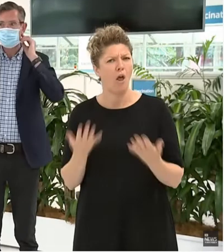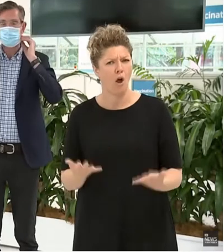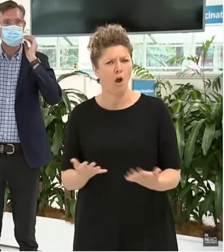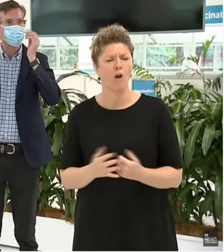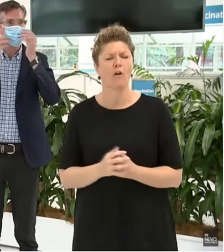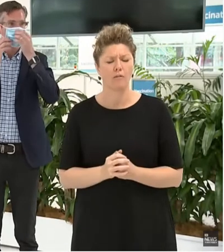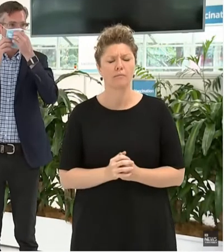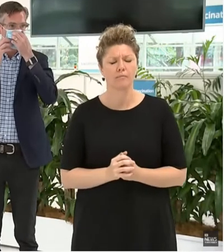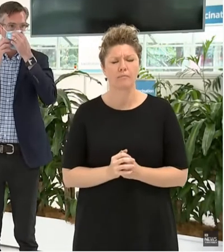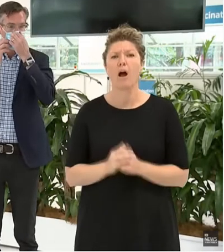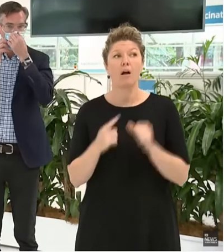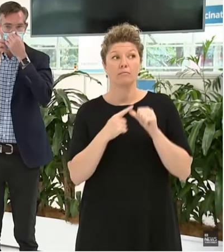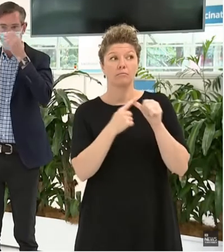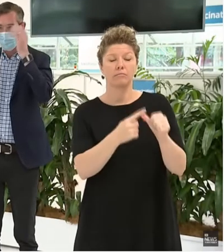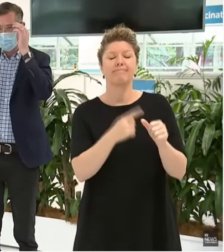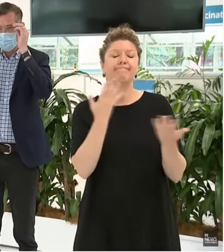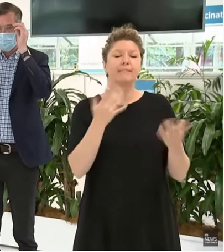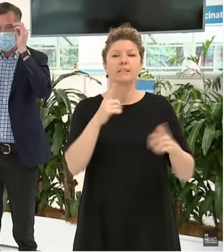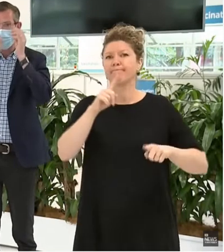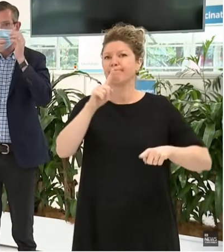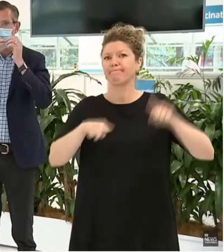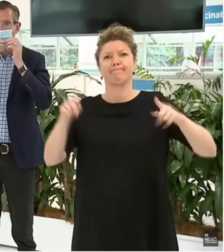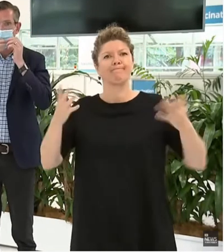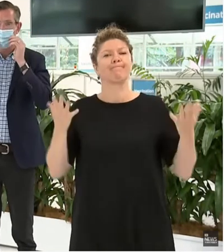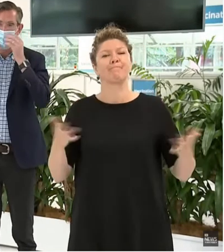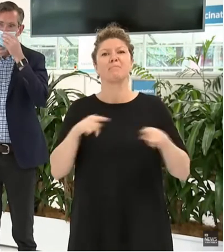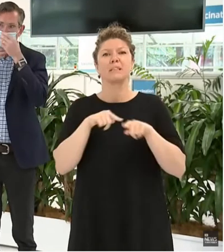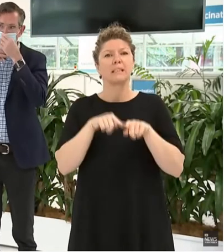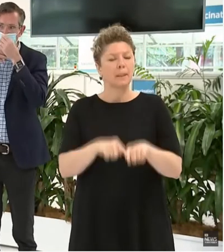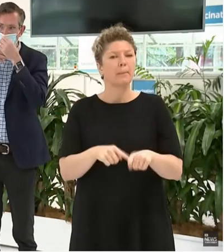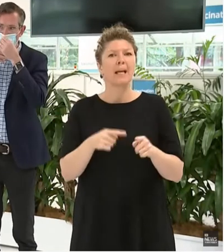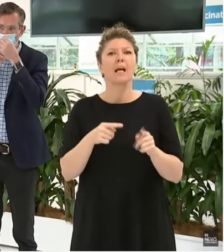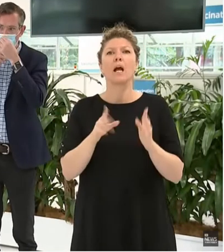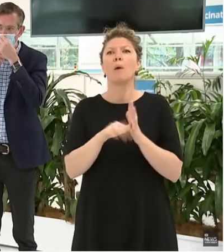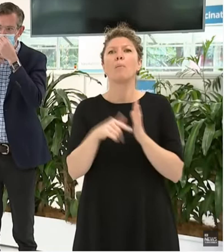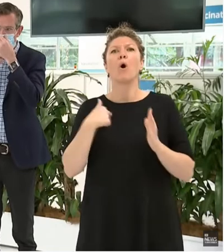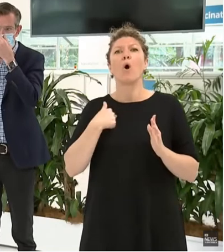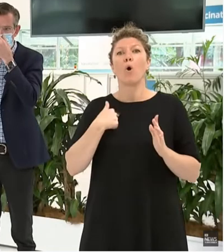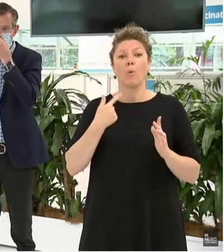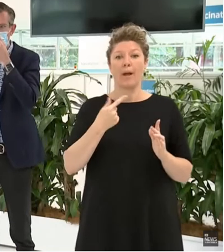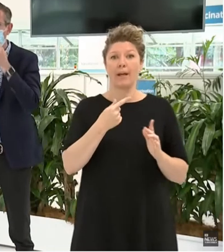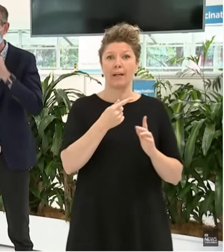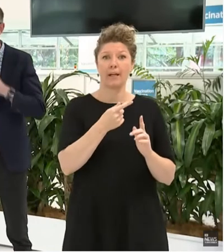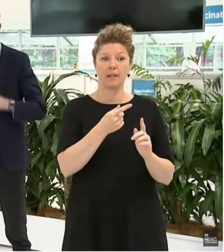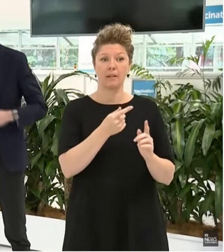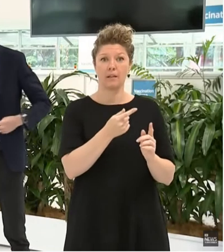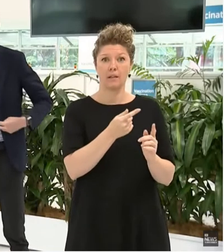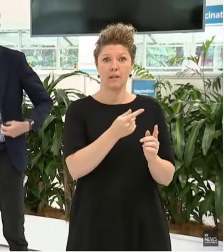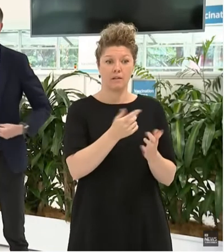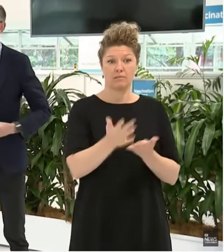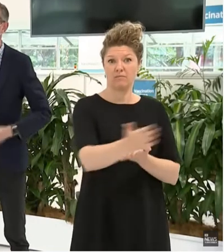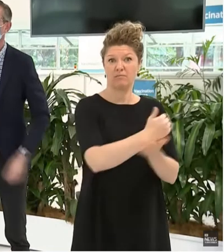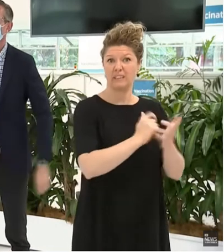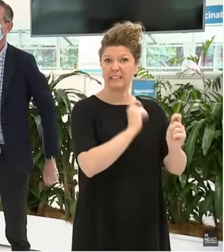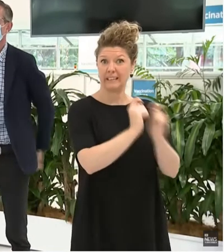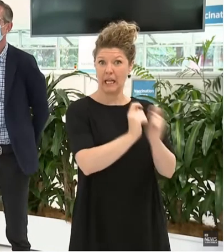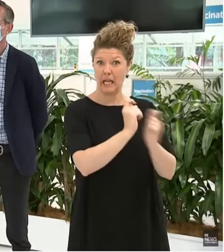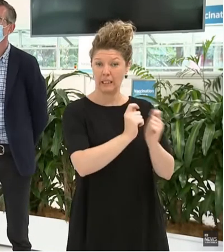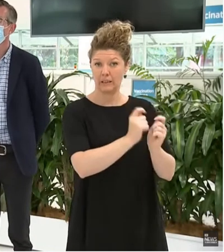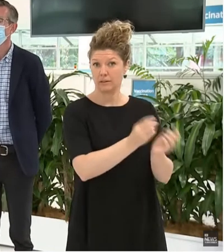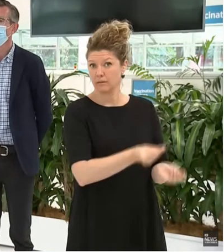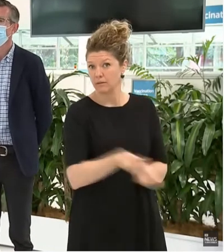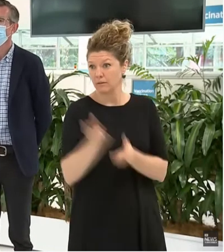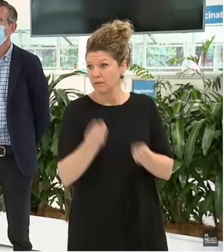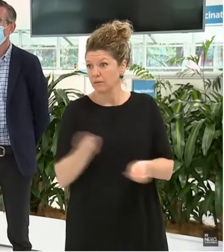Well, let's go with that one first. It varies because we're obviously using public. Initially in New South Wales,